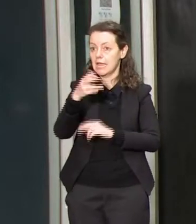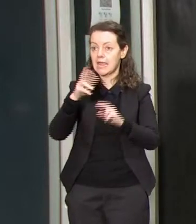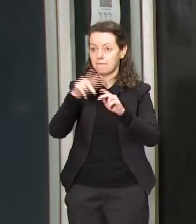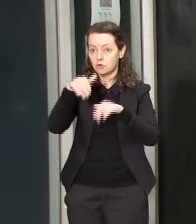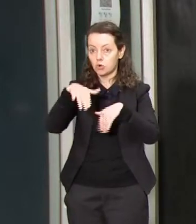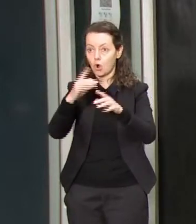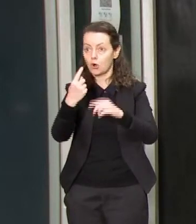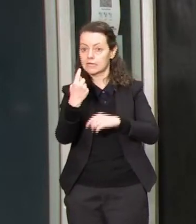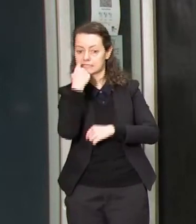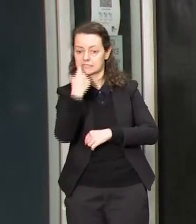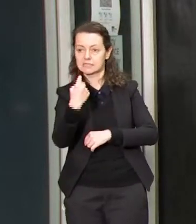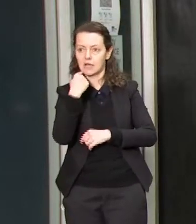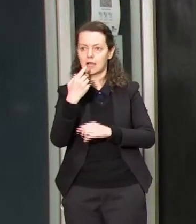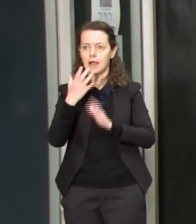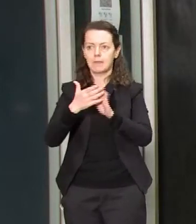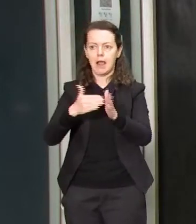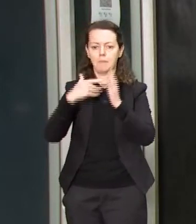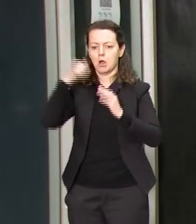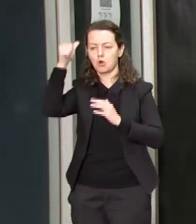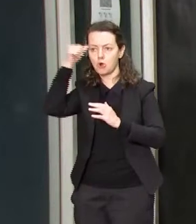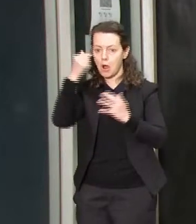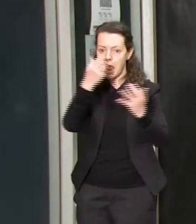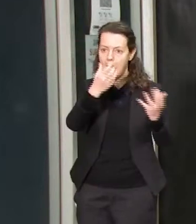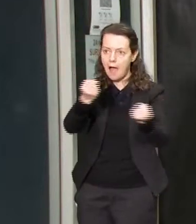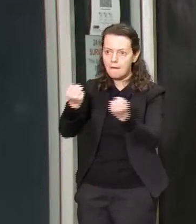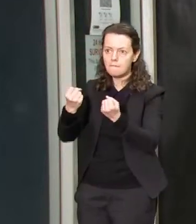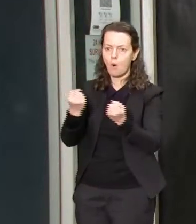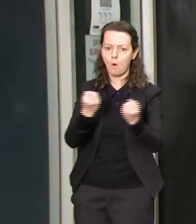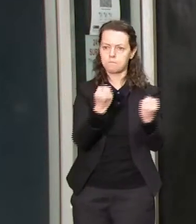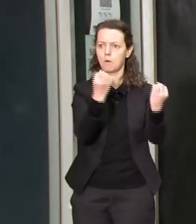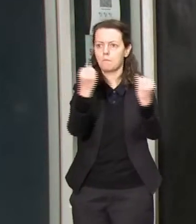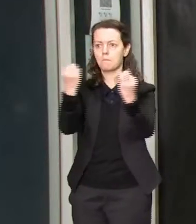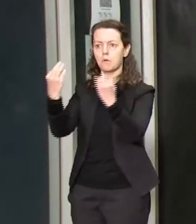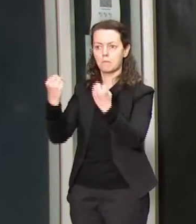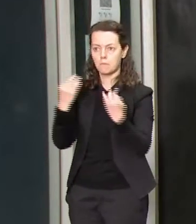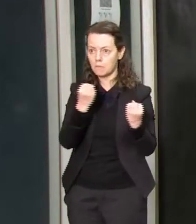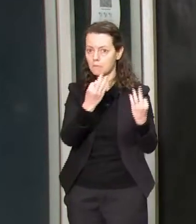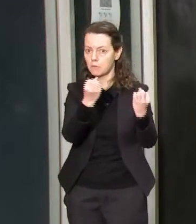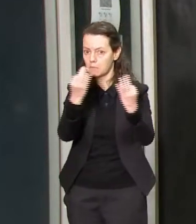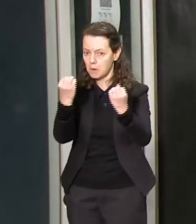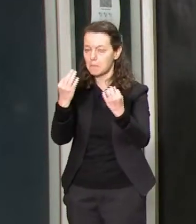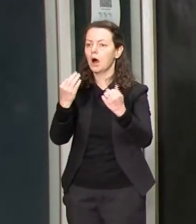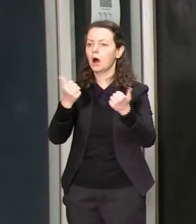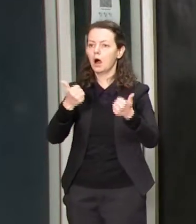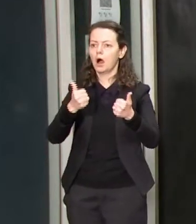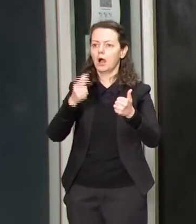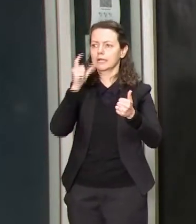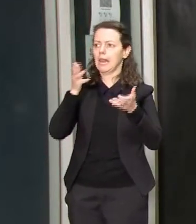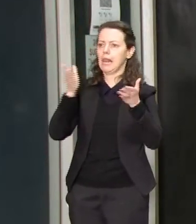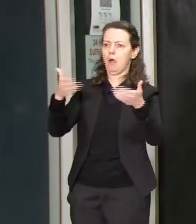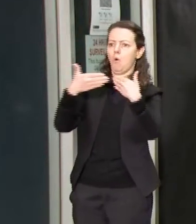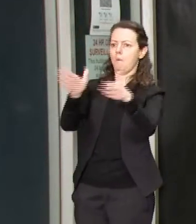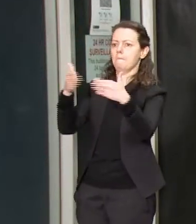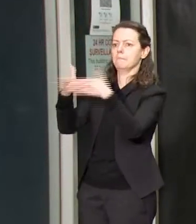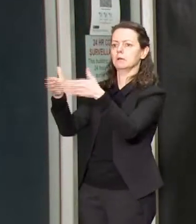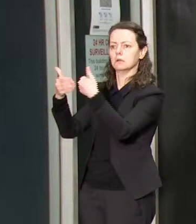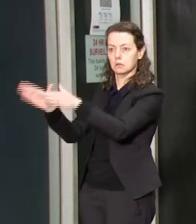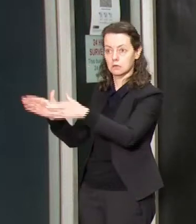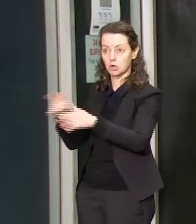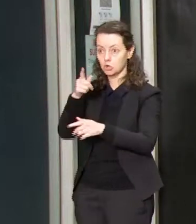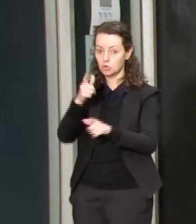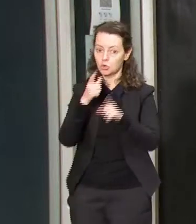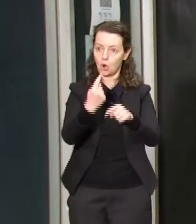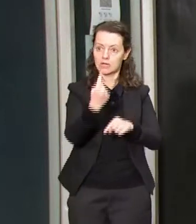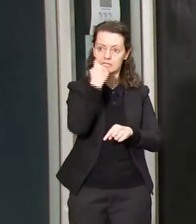where we are, how we're tracking against this virus, especially now that we have further eased restrictions that came into effect